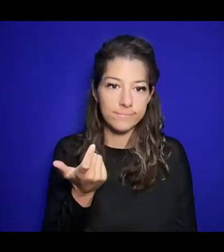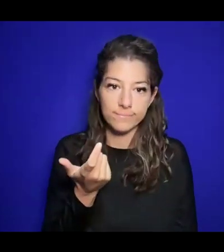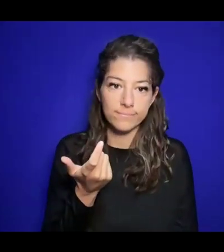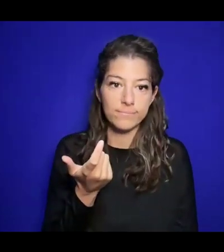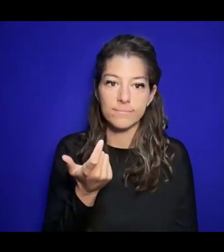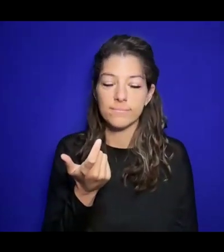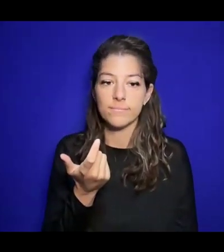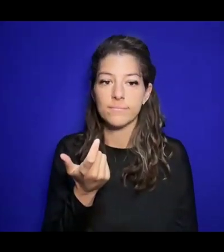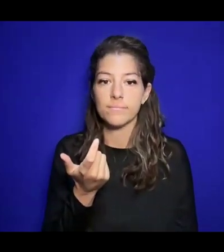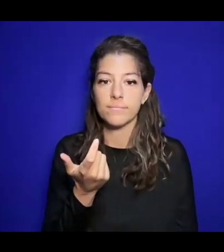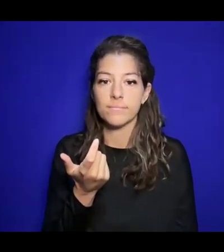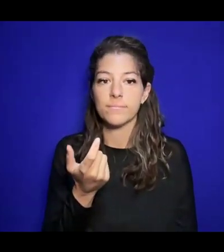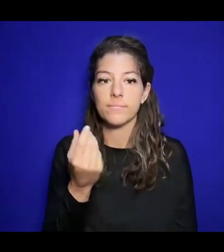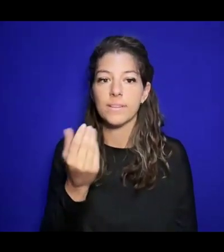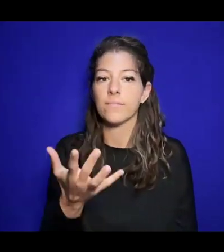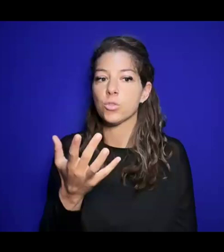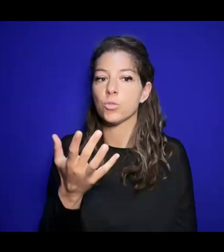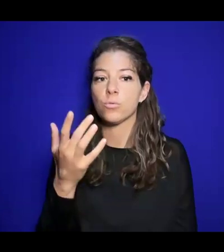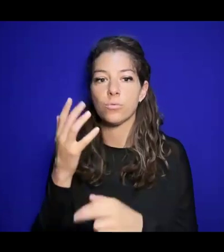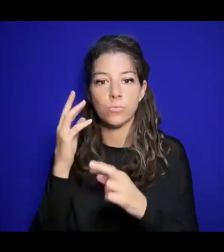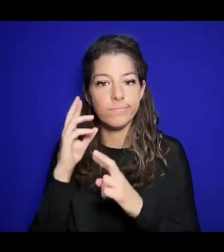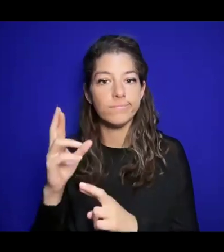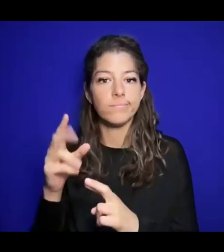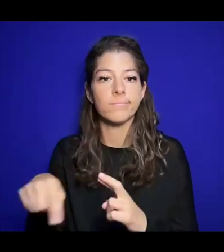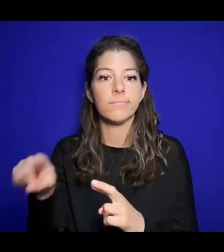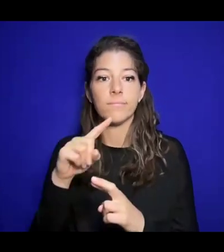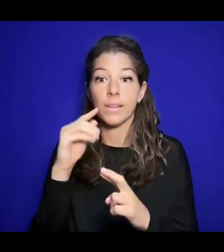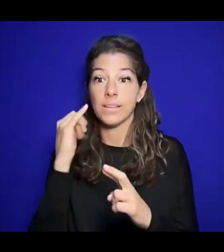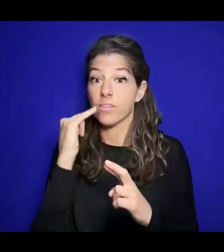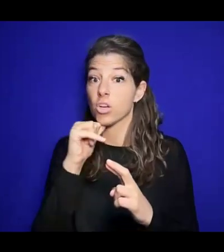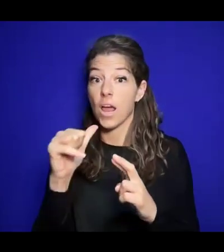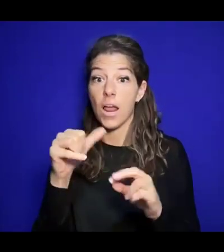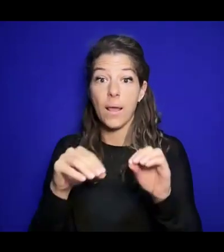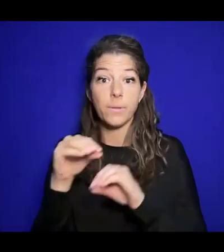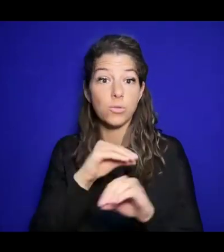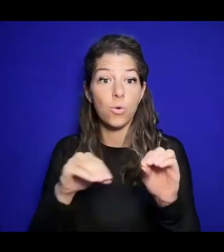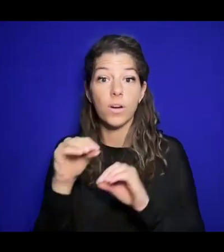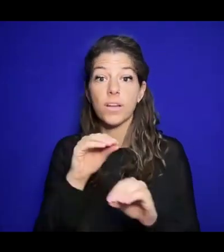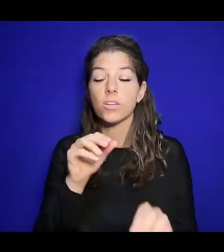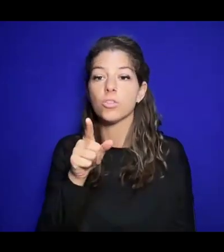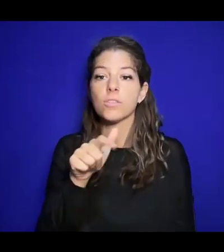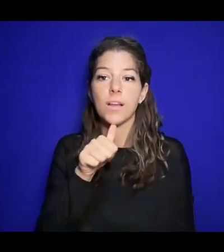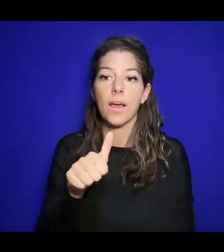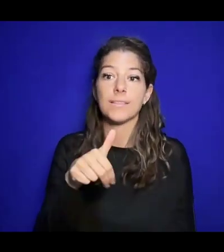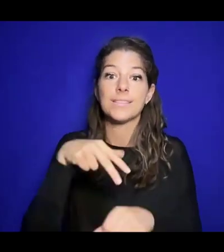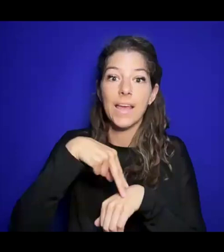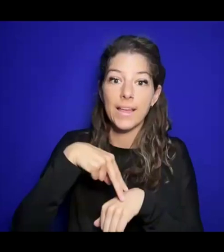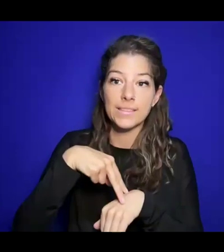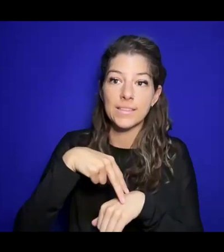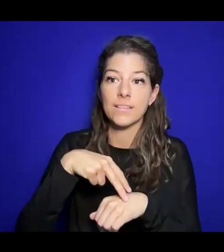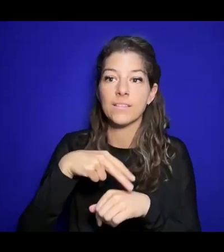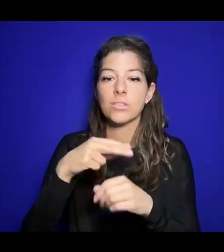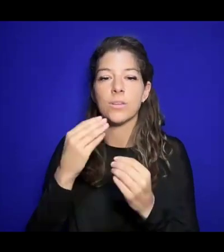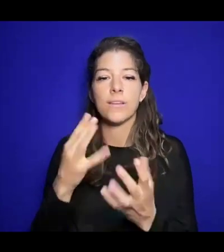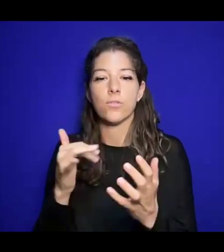city. It gives you different perspective because now if you're not ambulatory, you're not standing upright. So it gives you